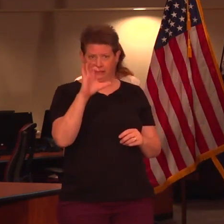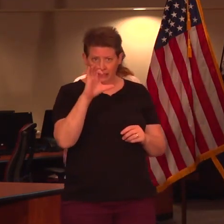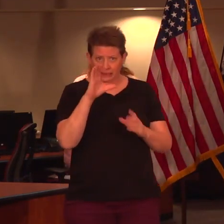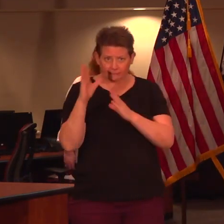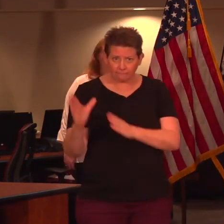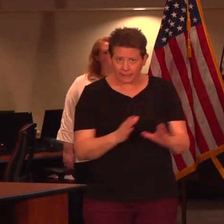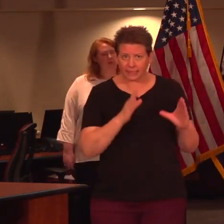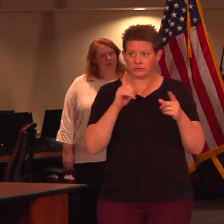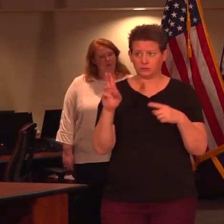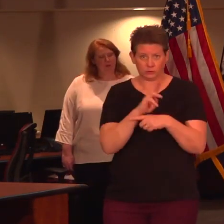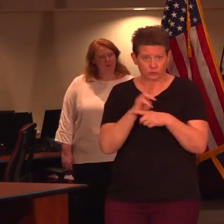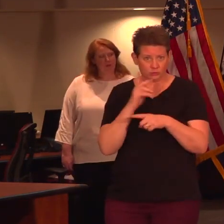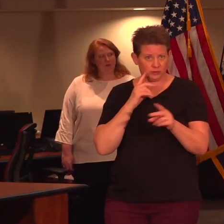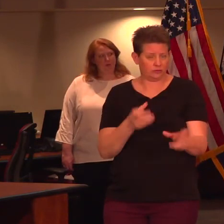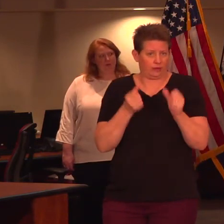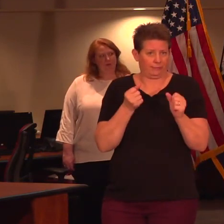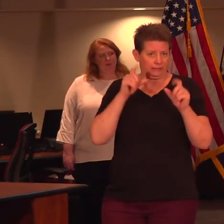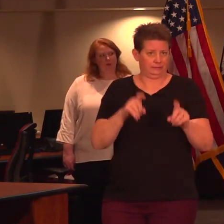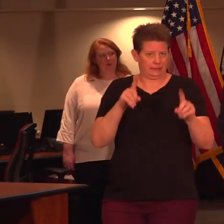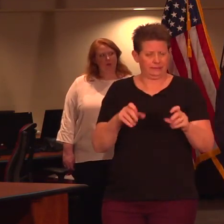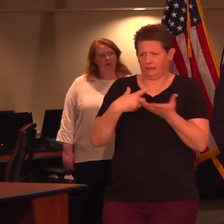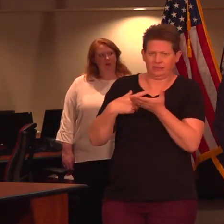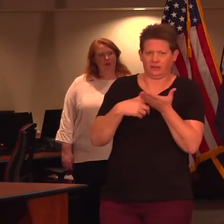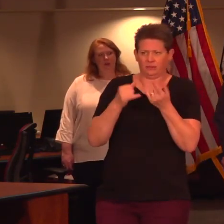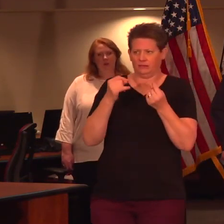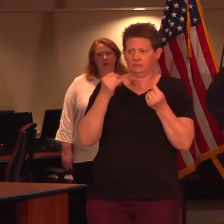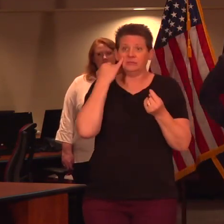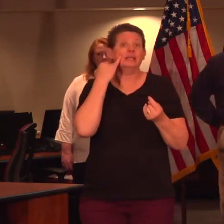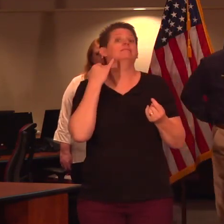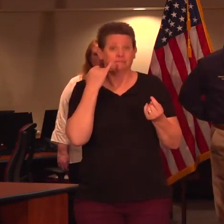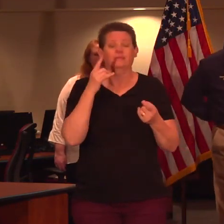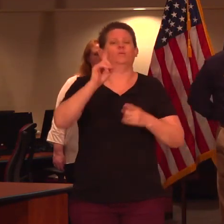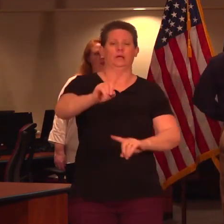Laboratories rapid testing that they have been talking about? If so, where?